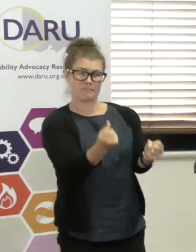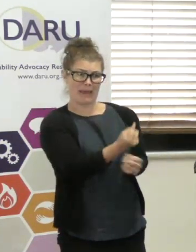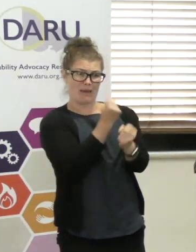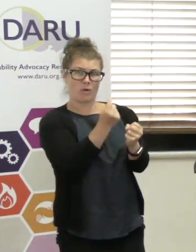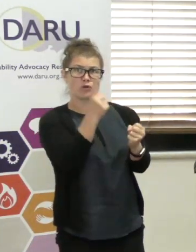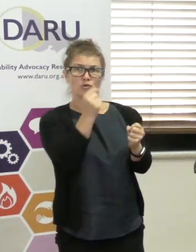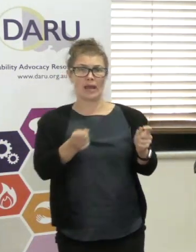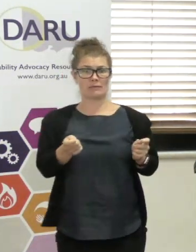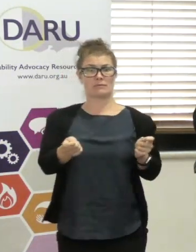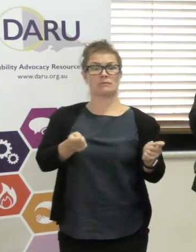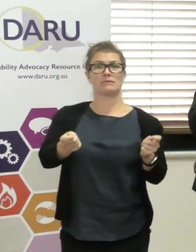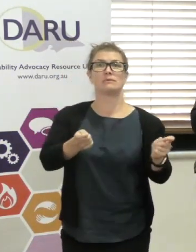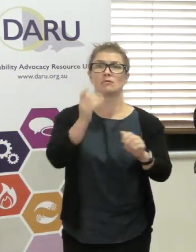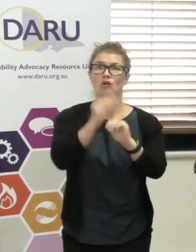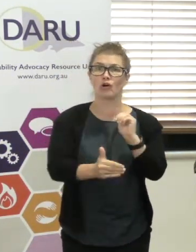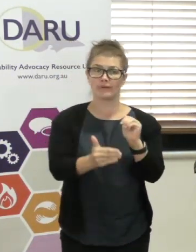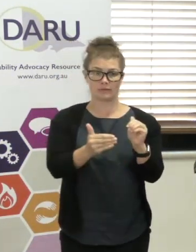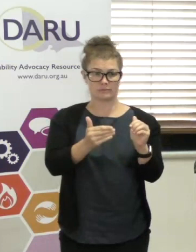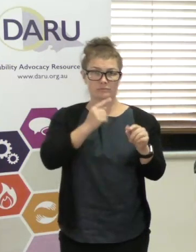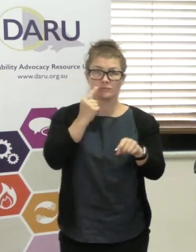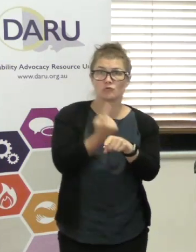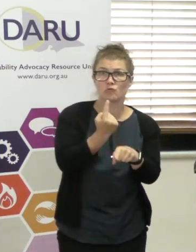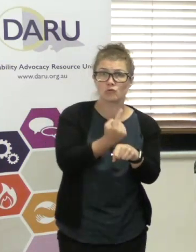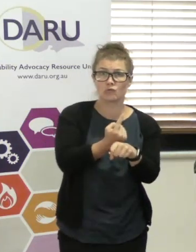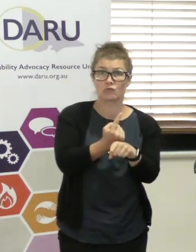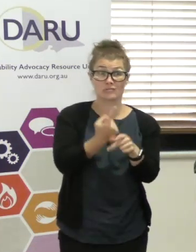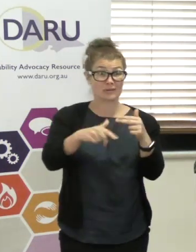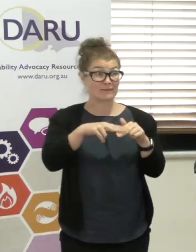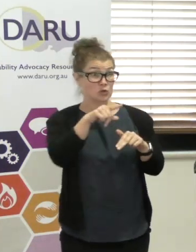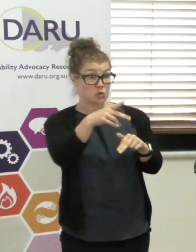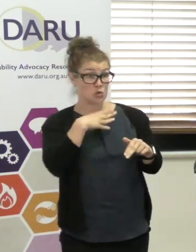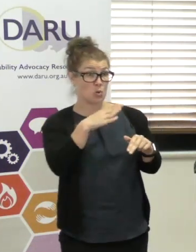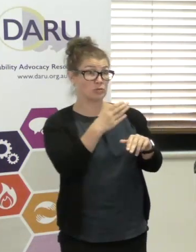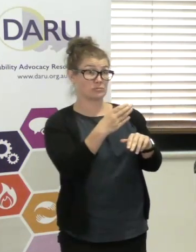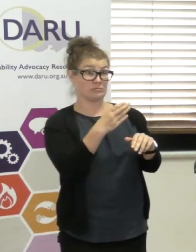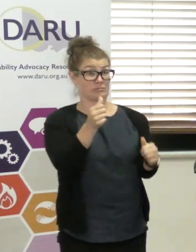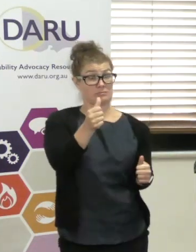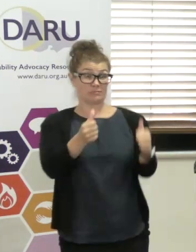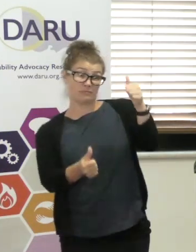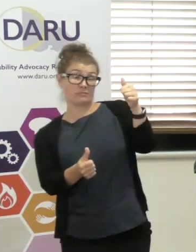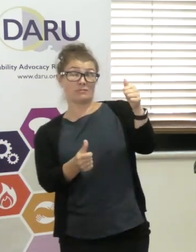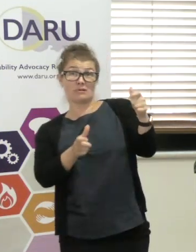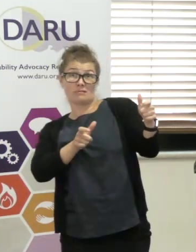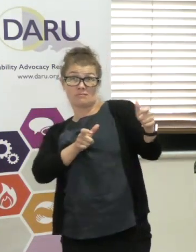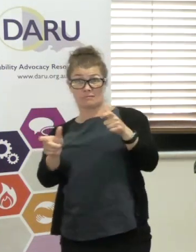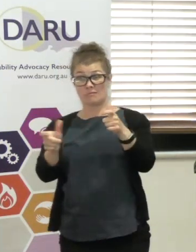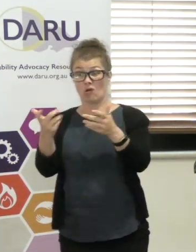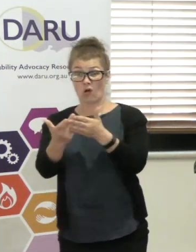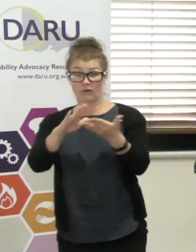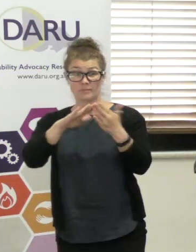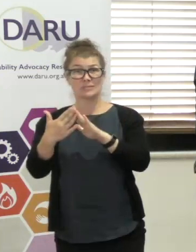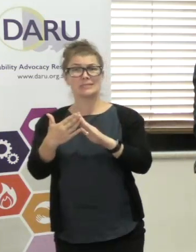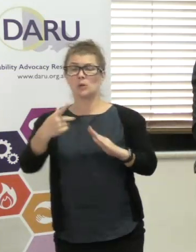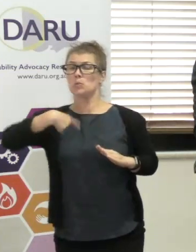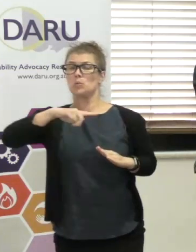we wanted to empower our community and the people who were in it, we had to invert those power structures. So what